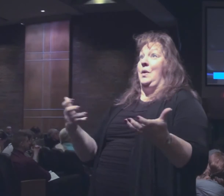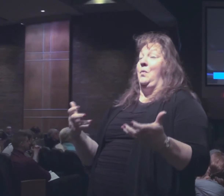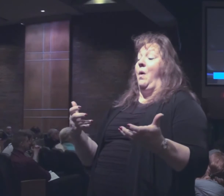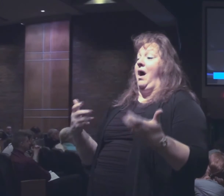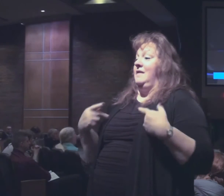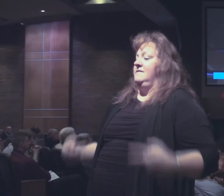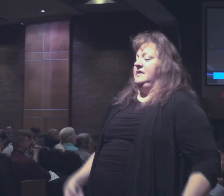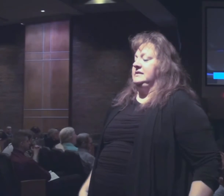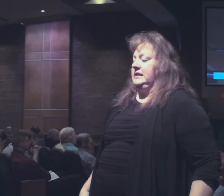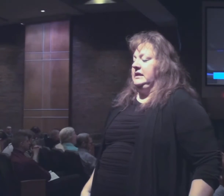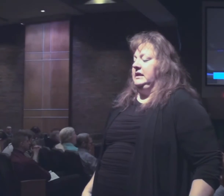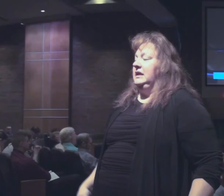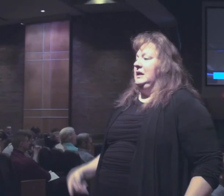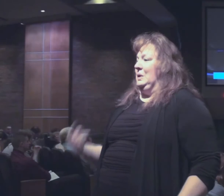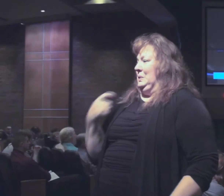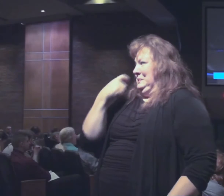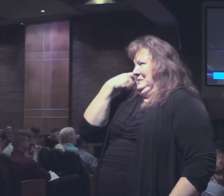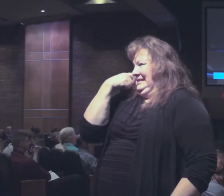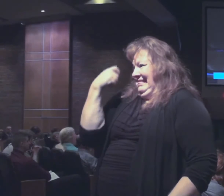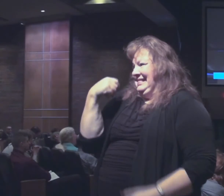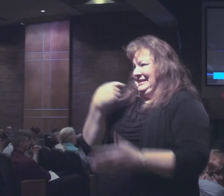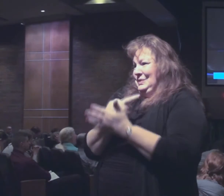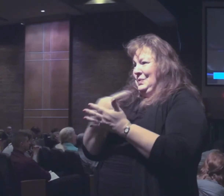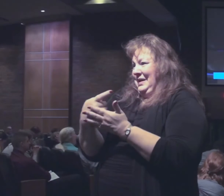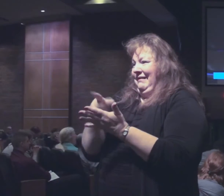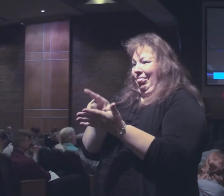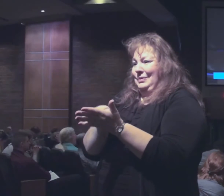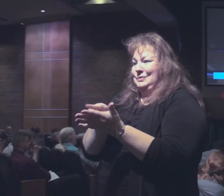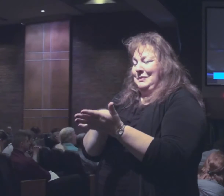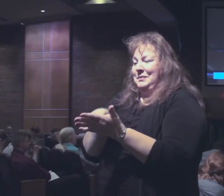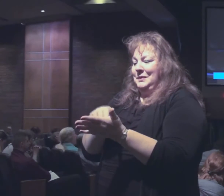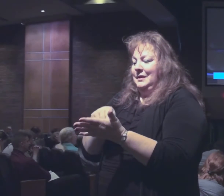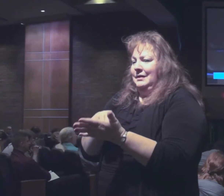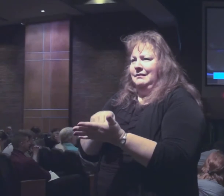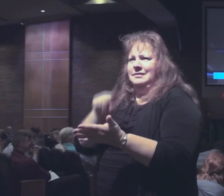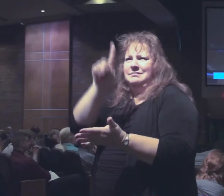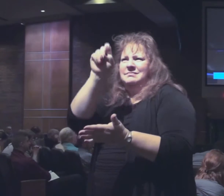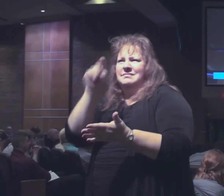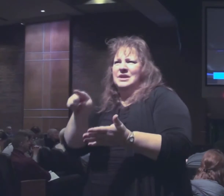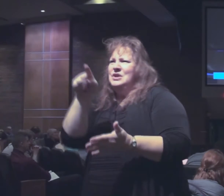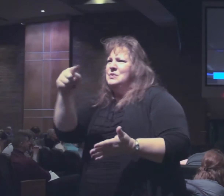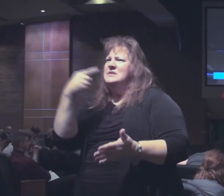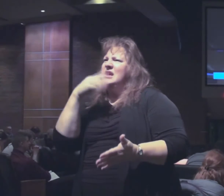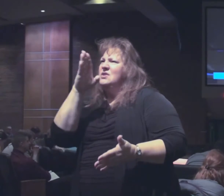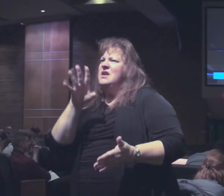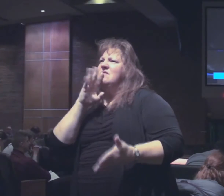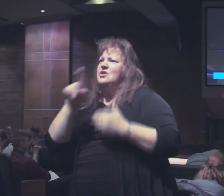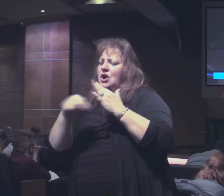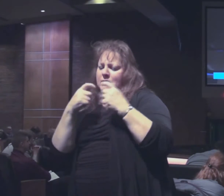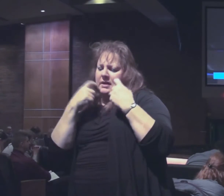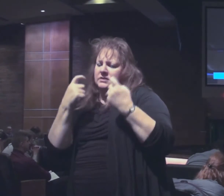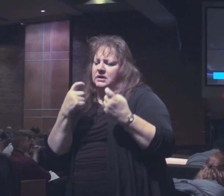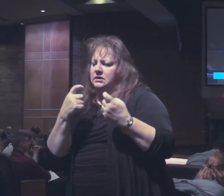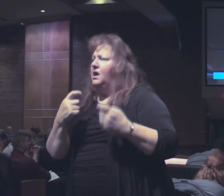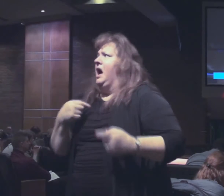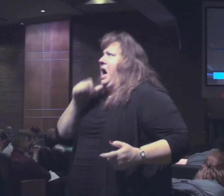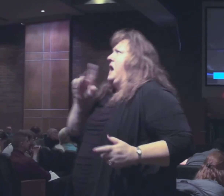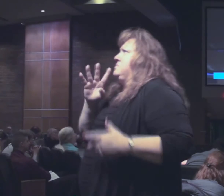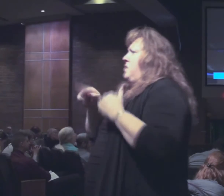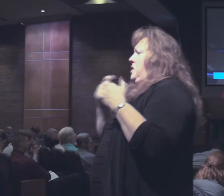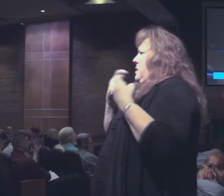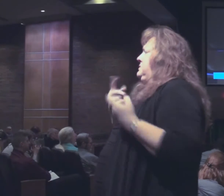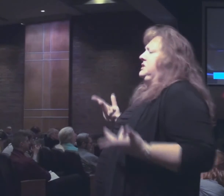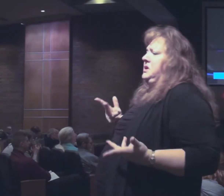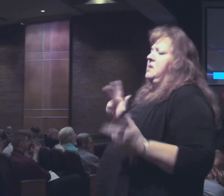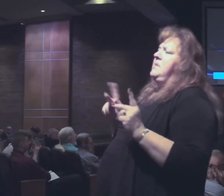Reading one this past week, and they was asked a question. They say you never talk about sin. I don't talk about sin.